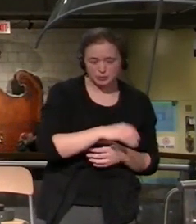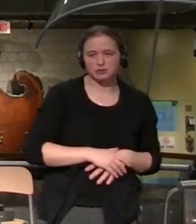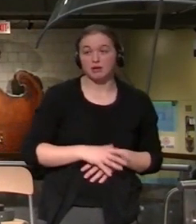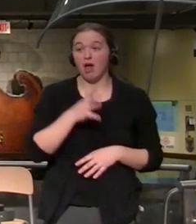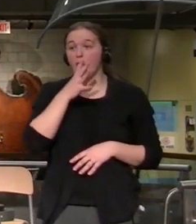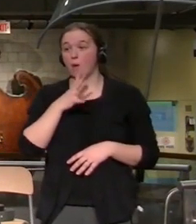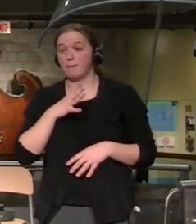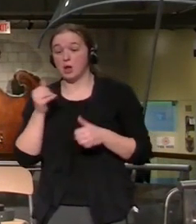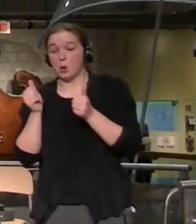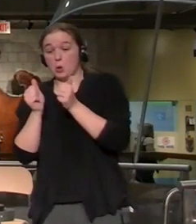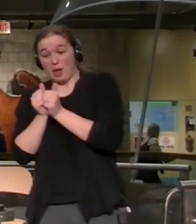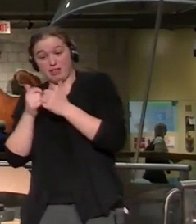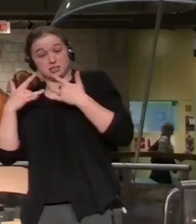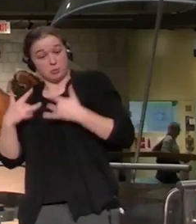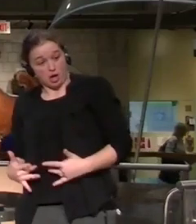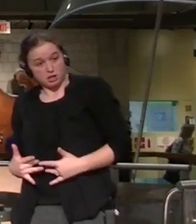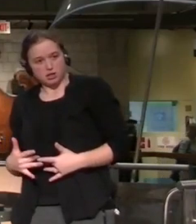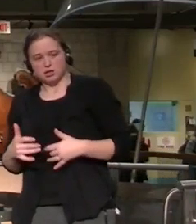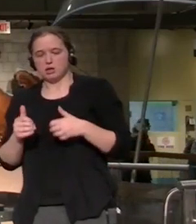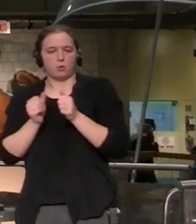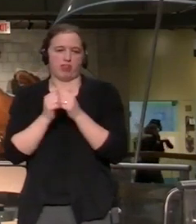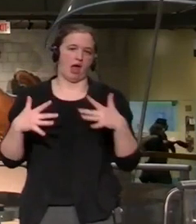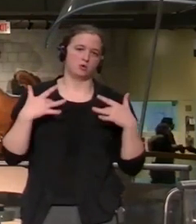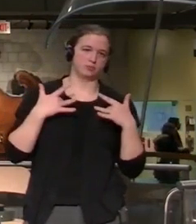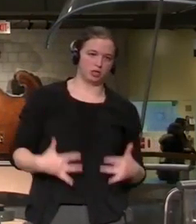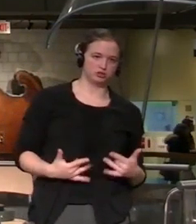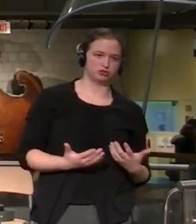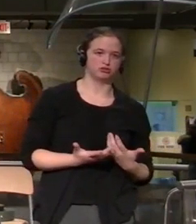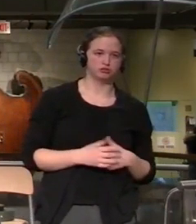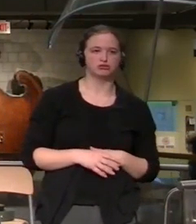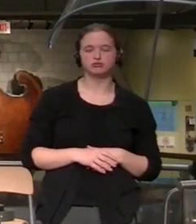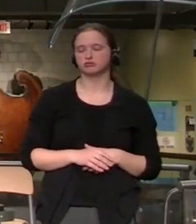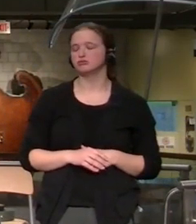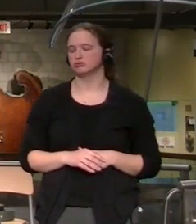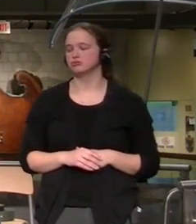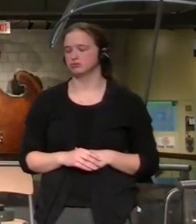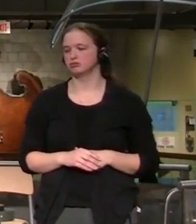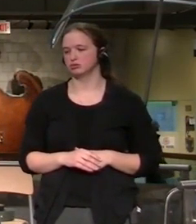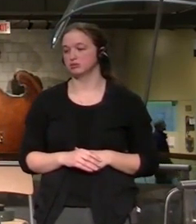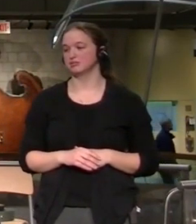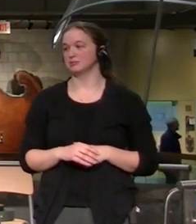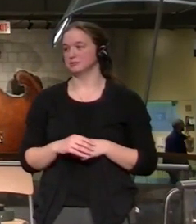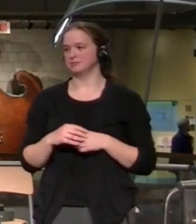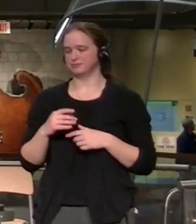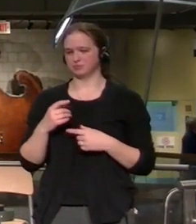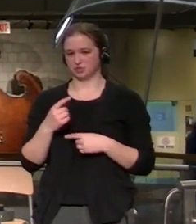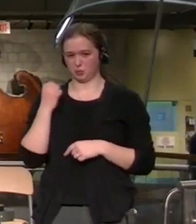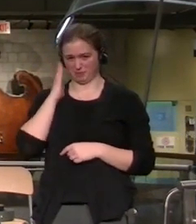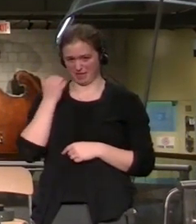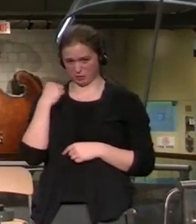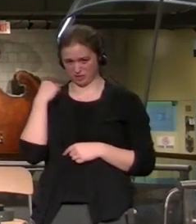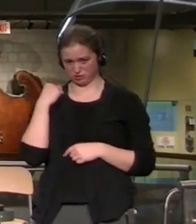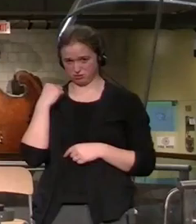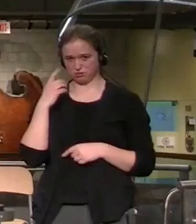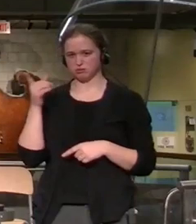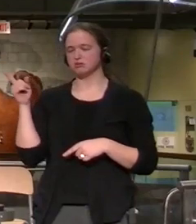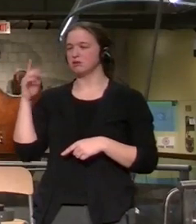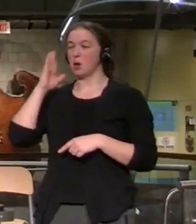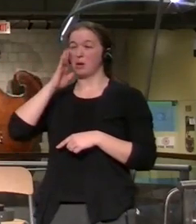you're interested, you could take one of my business cards. There are some handouts down below at the exhibits. And thank you so much for your attention, and I